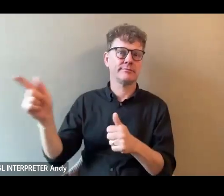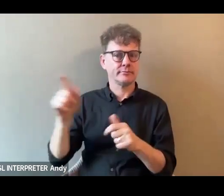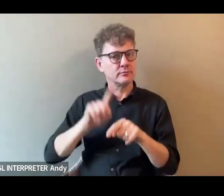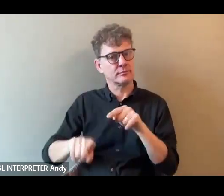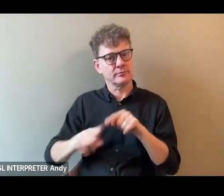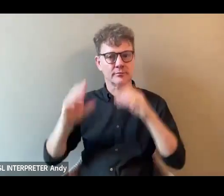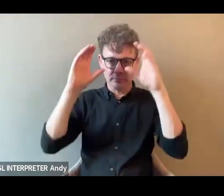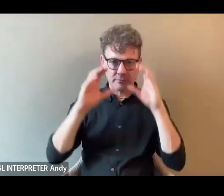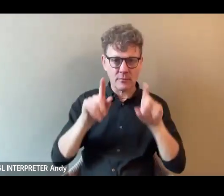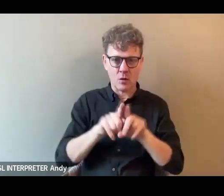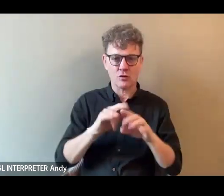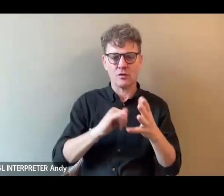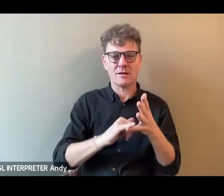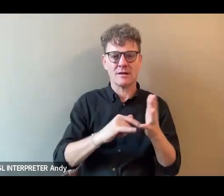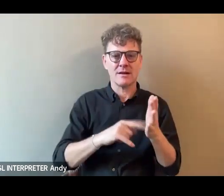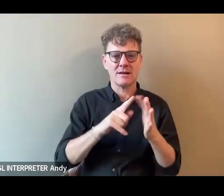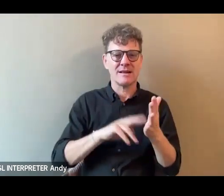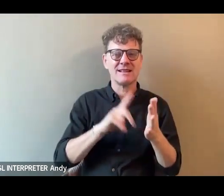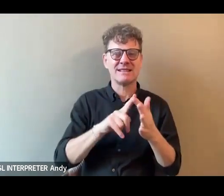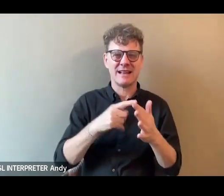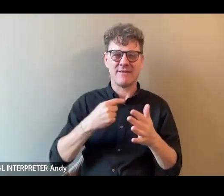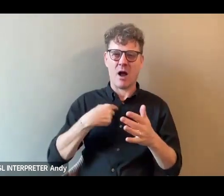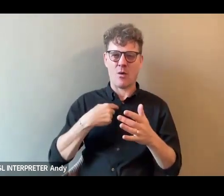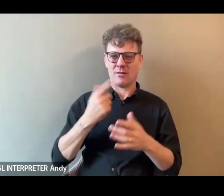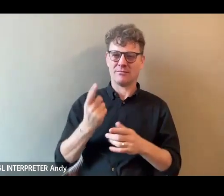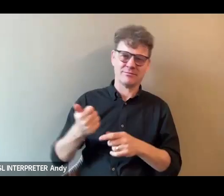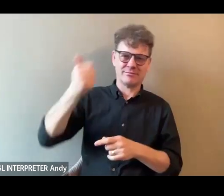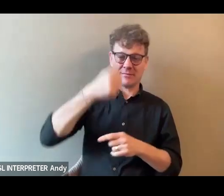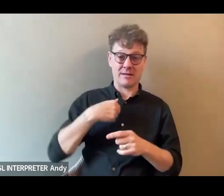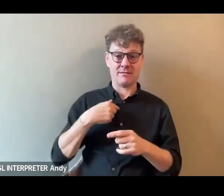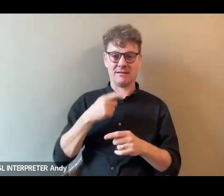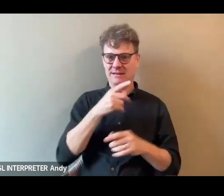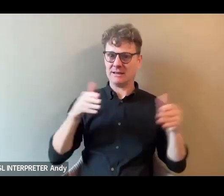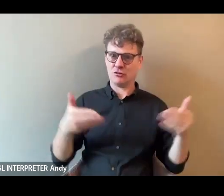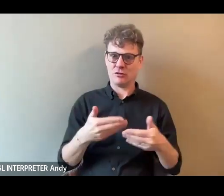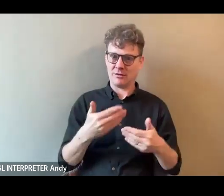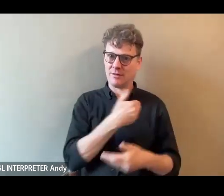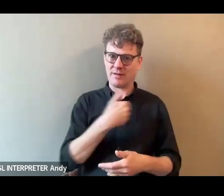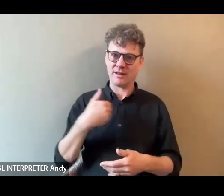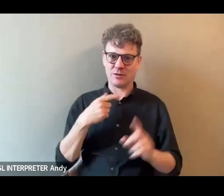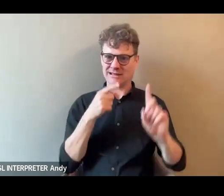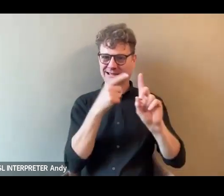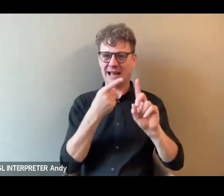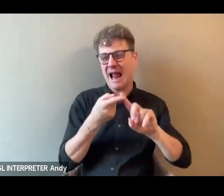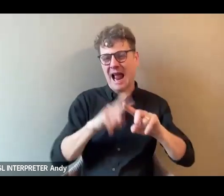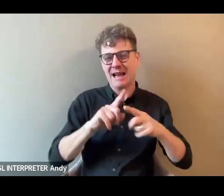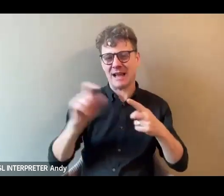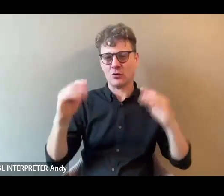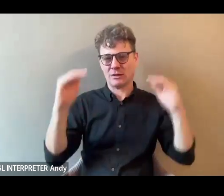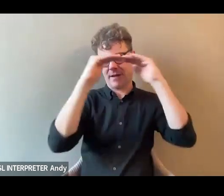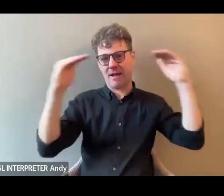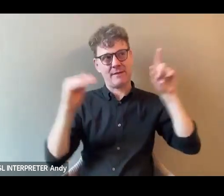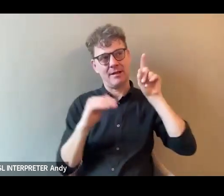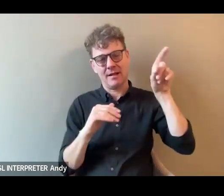our Steve McLaughlin, our guest introductory representative from Heriot-Watt today. Our executive, for example, not